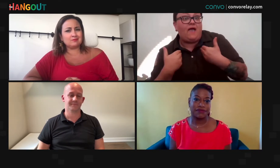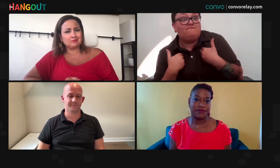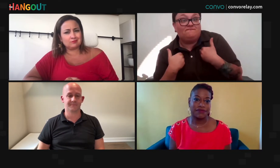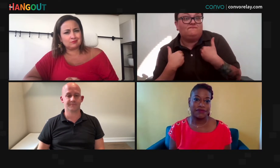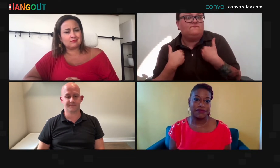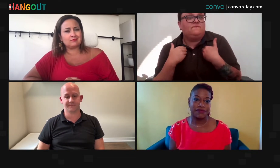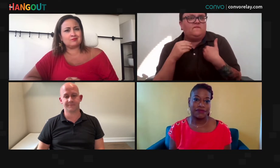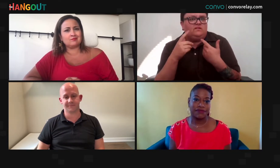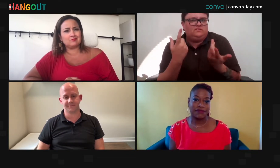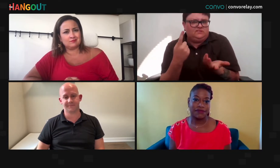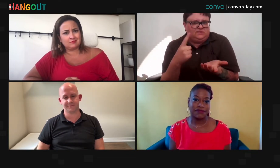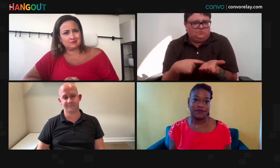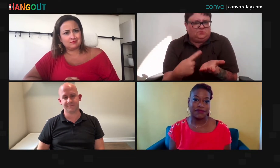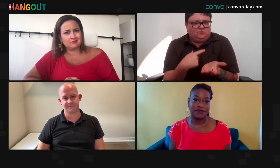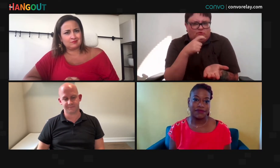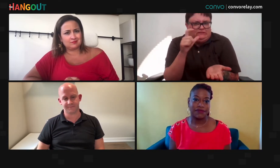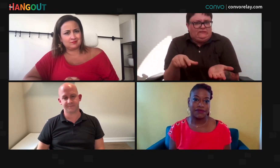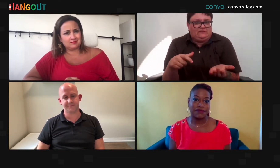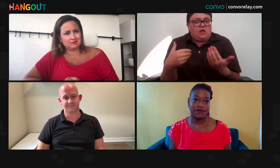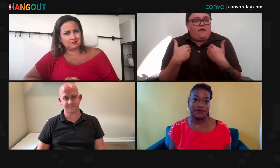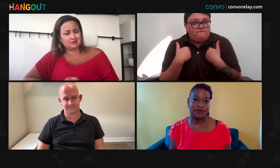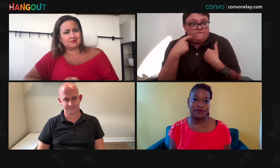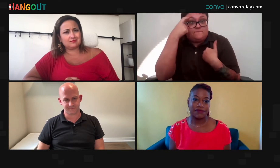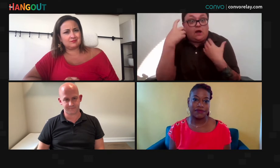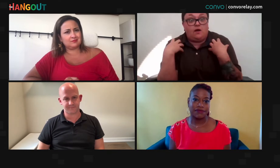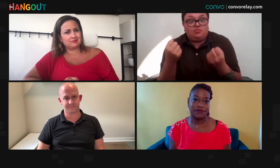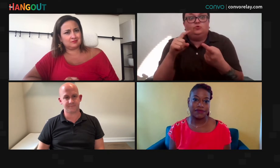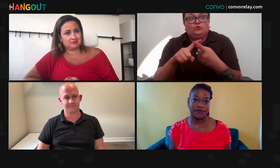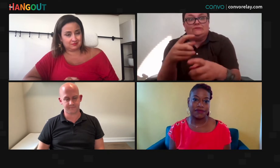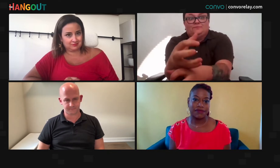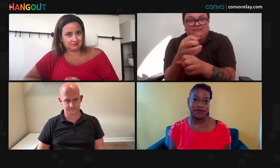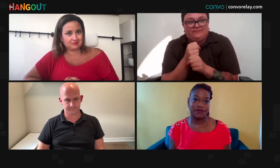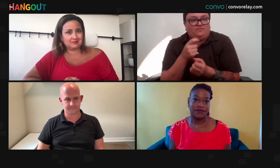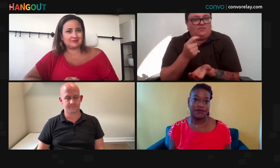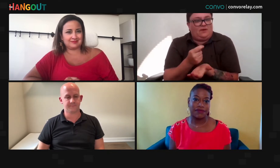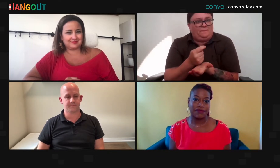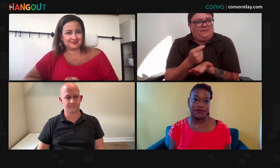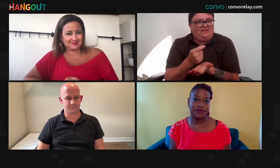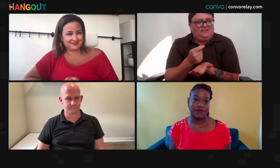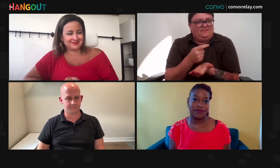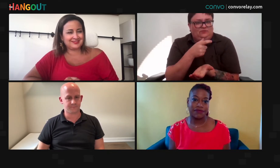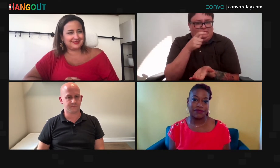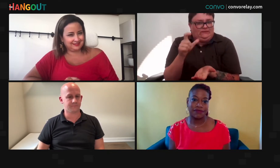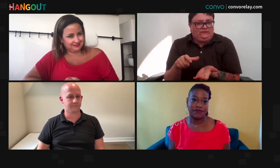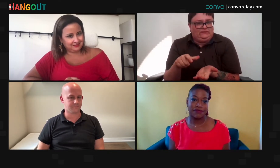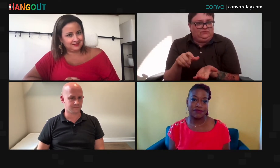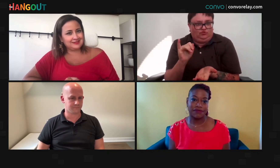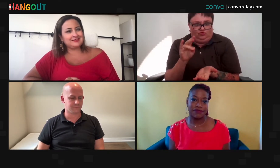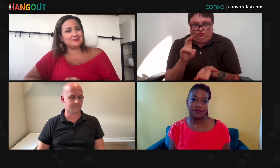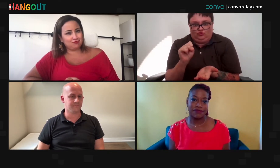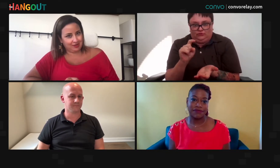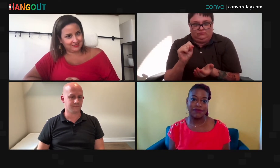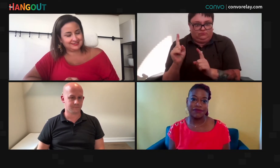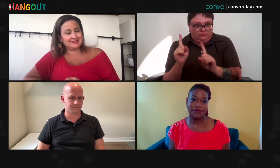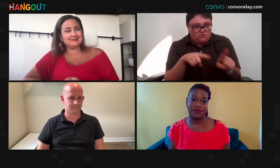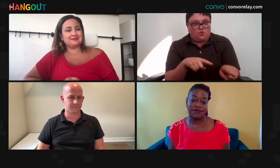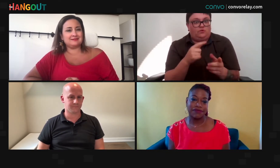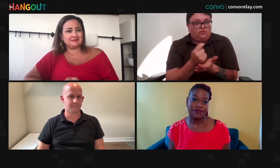even what, if you have any mental health issues. The thing is, you don't have to have any mental health issues